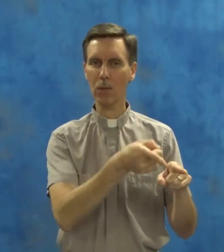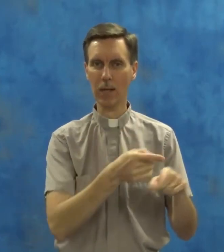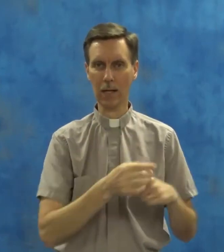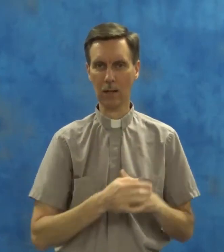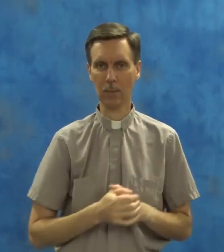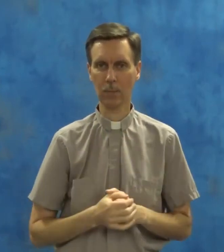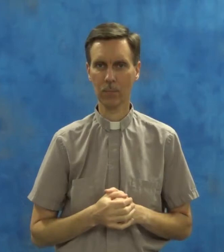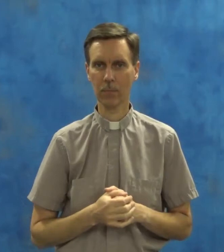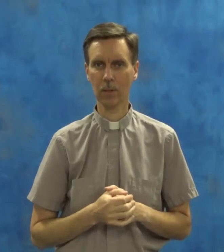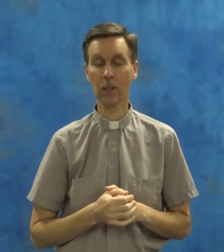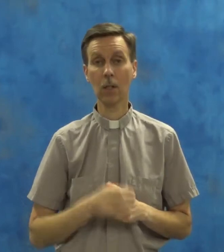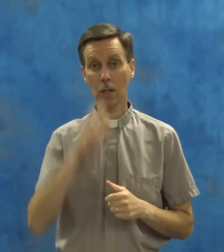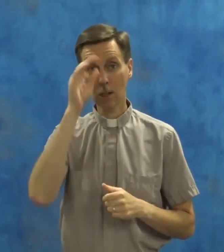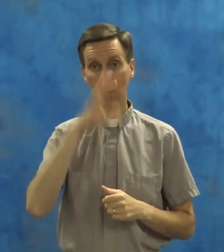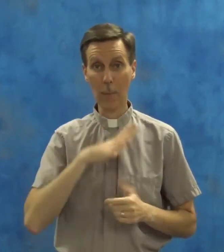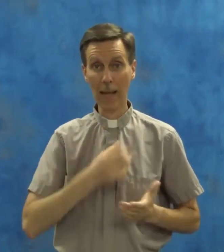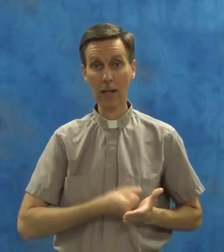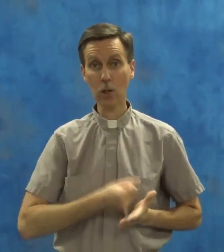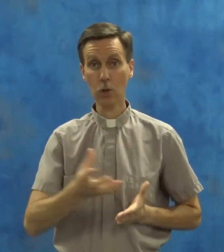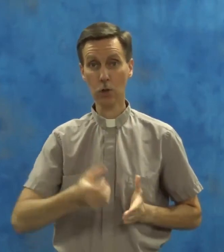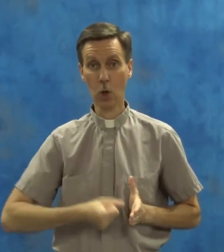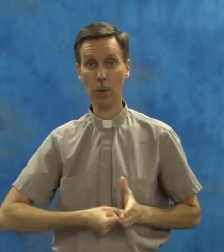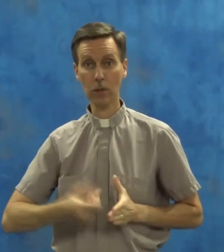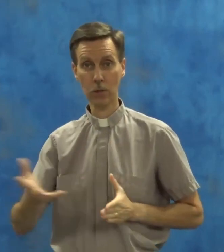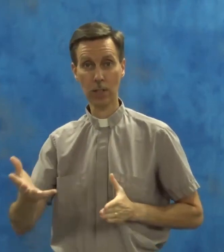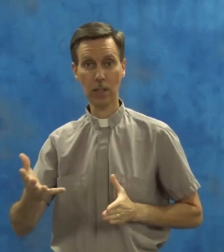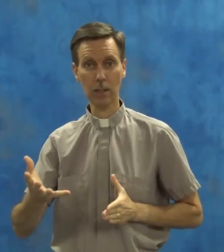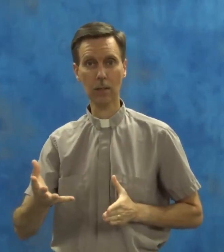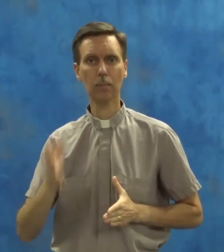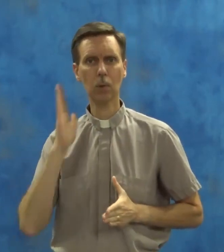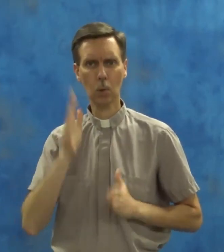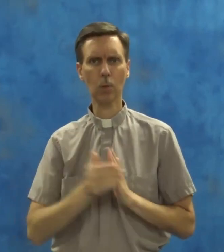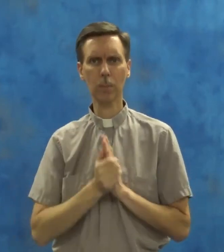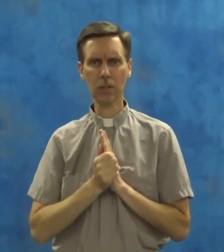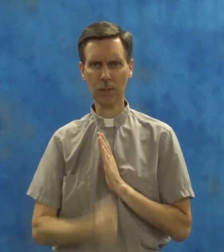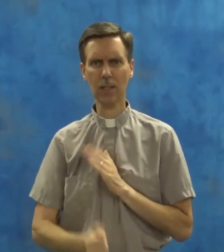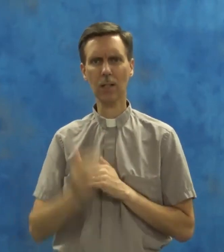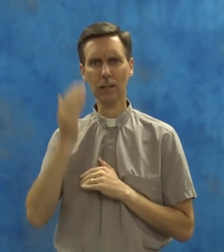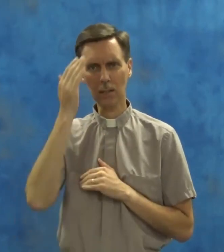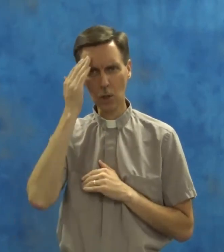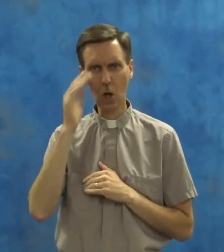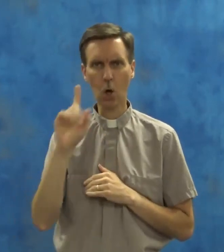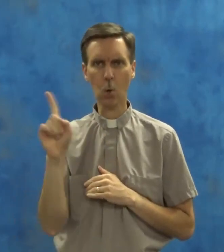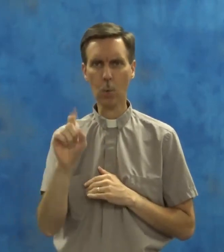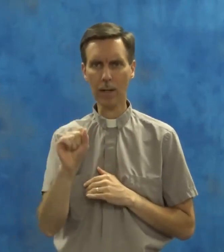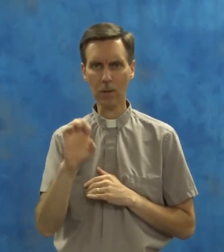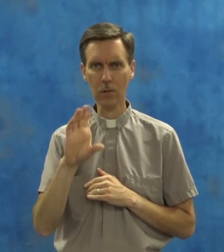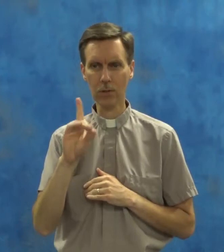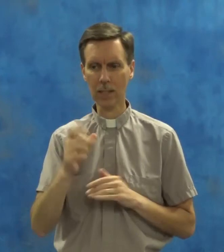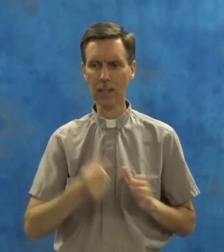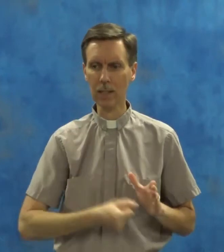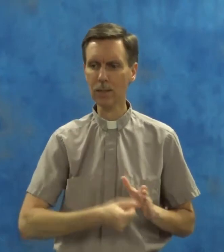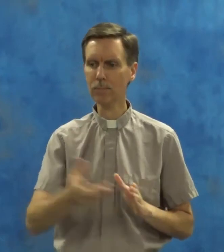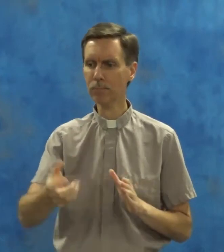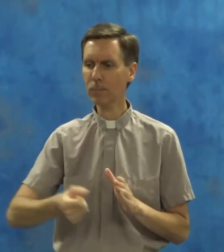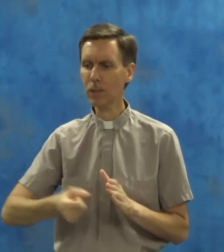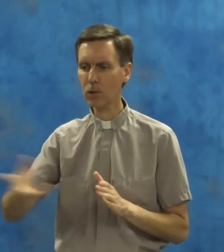there. The man sowing the seed would be skilled and know where the seed is